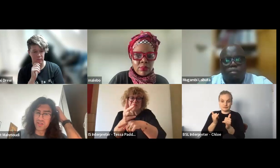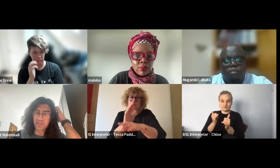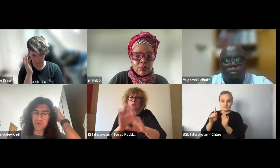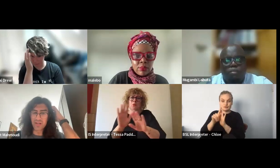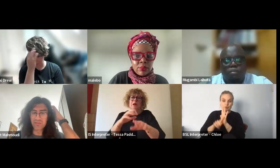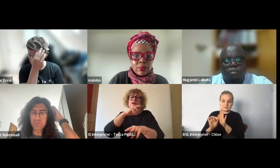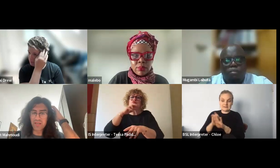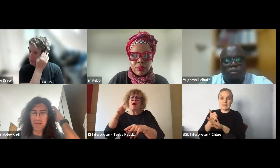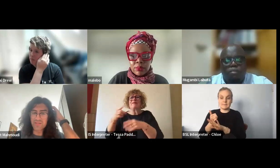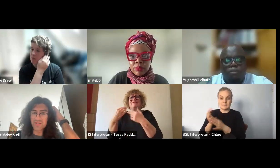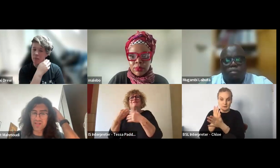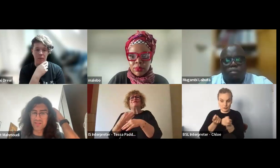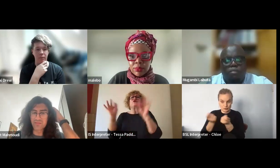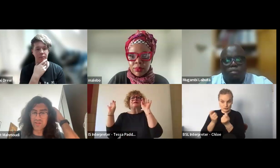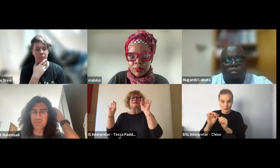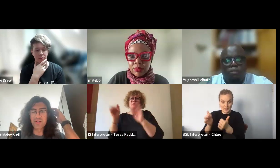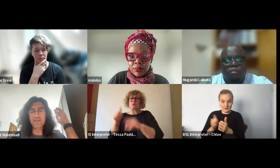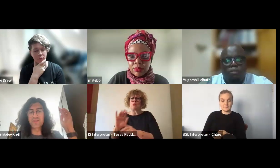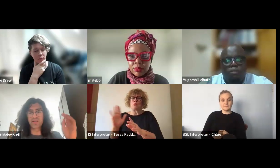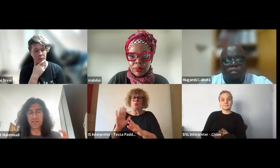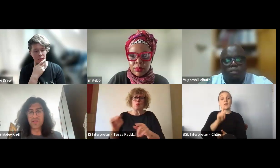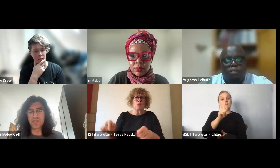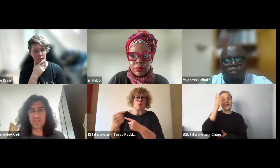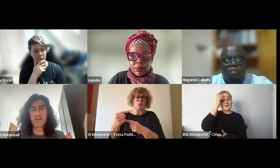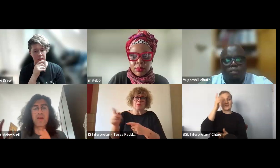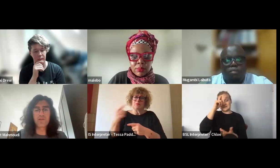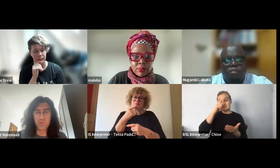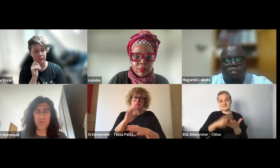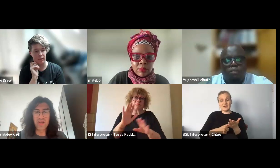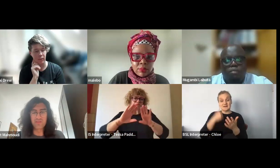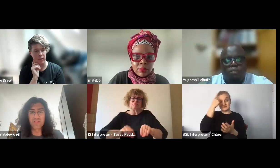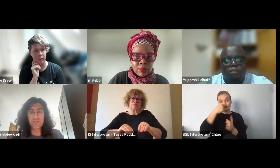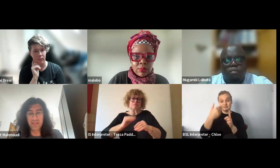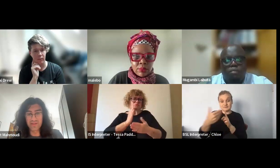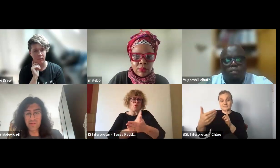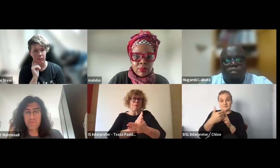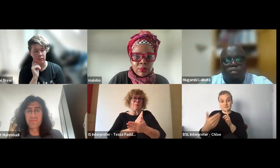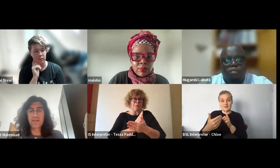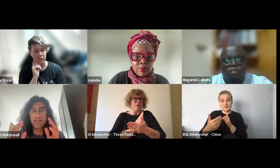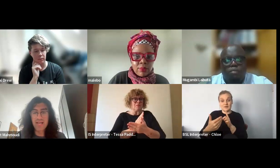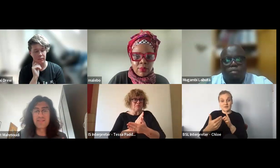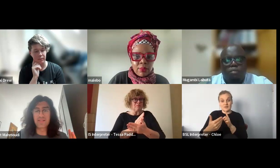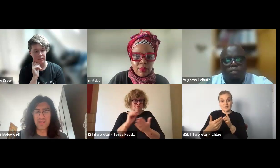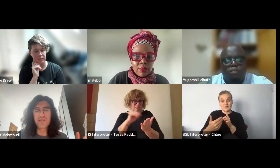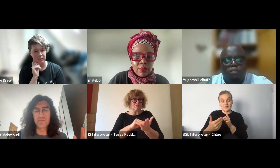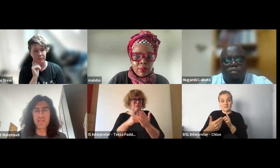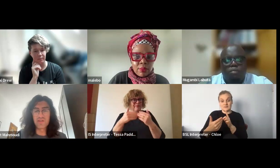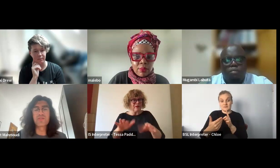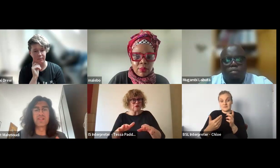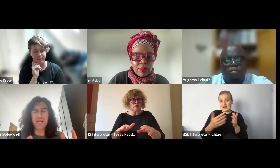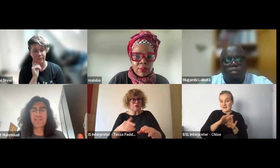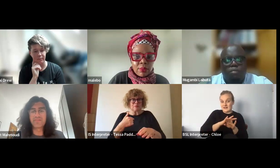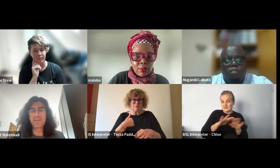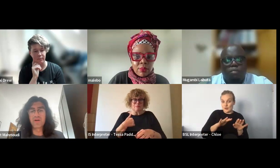which a government body has decided that facial recognition technology is incompatible with the rights of Israelis. And yet the technology is